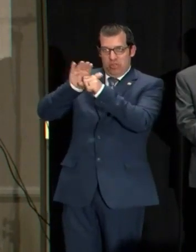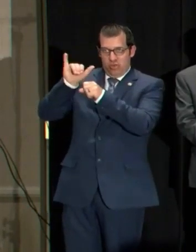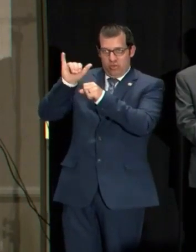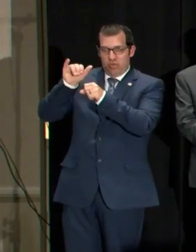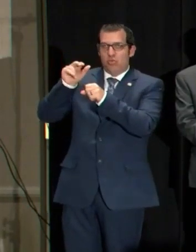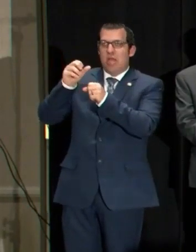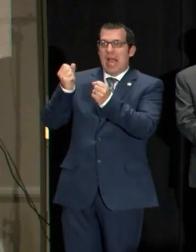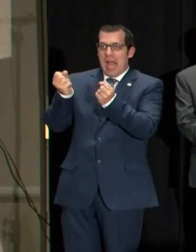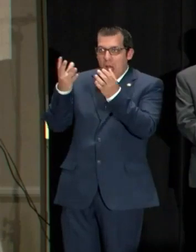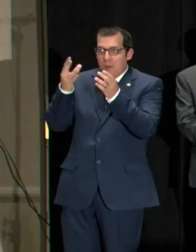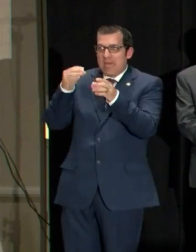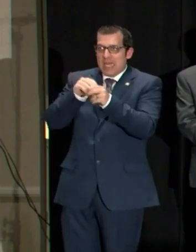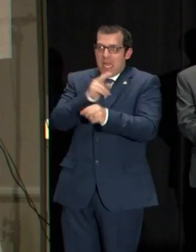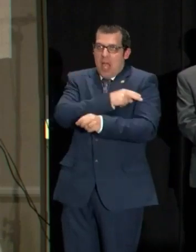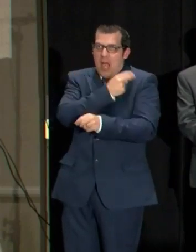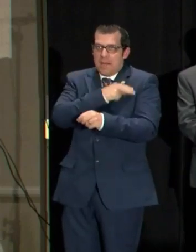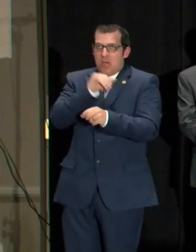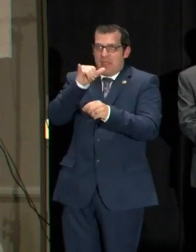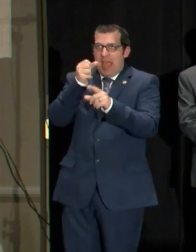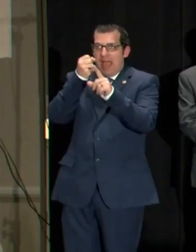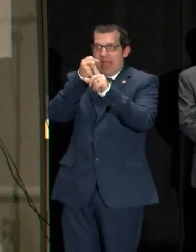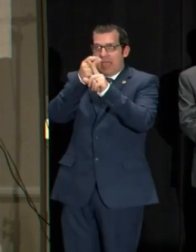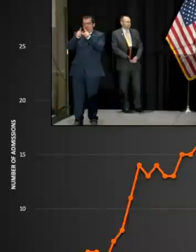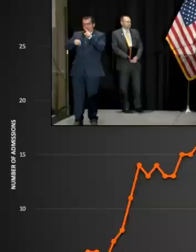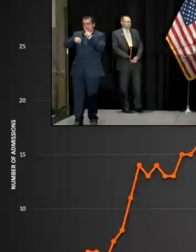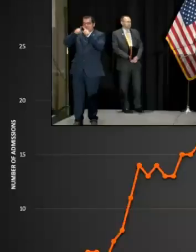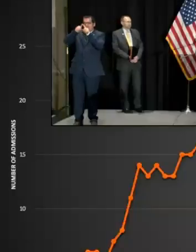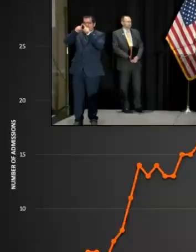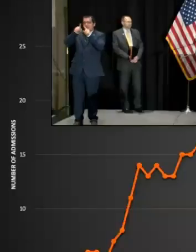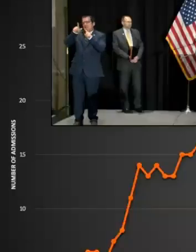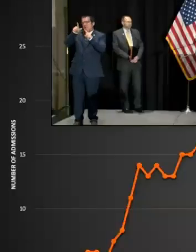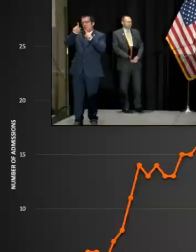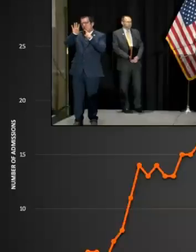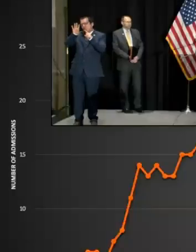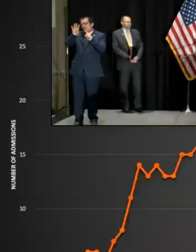The hospitalizations reached the peak about 24